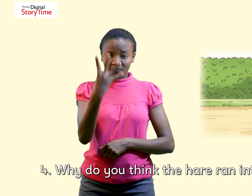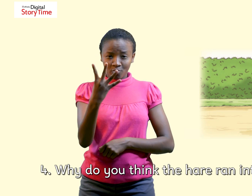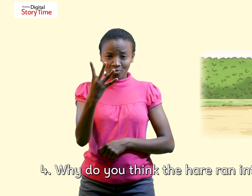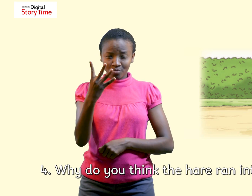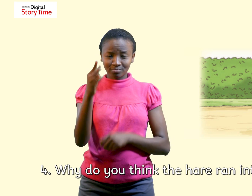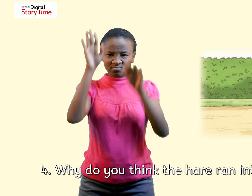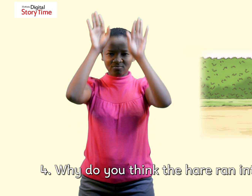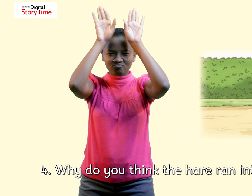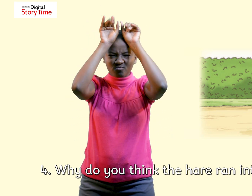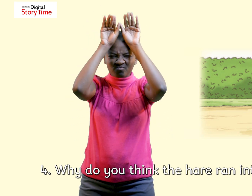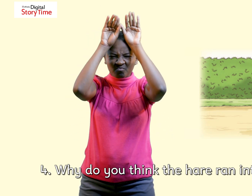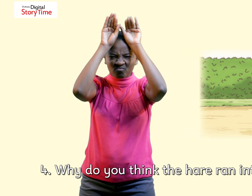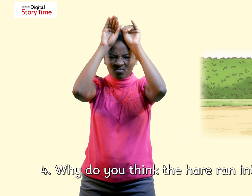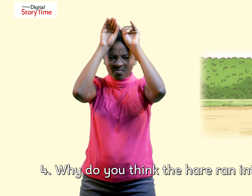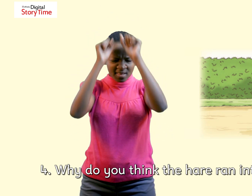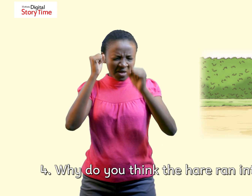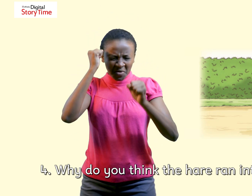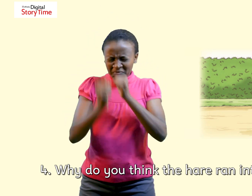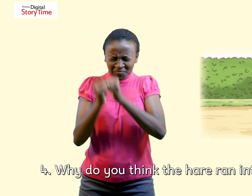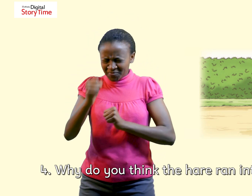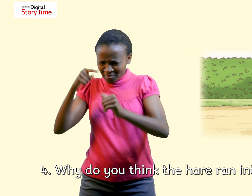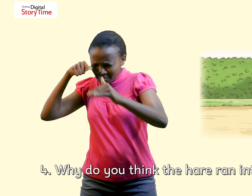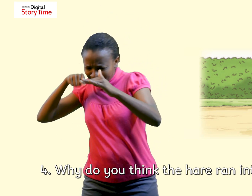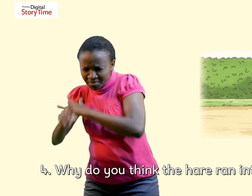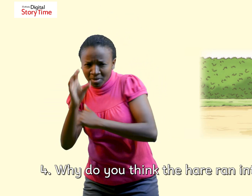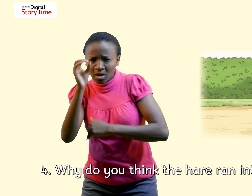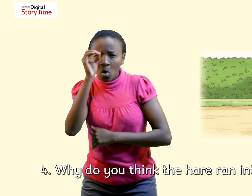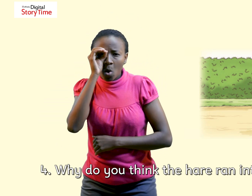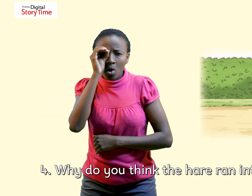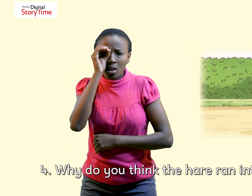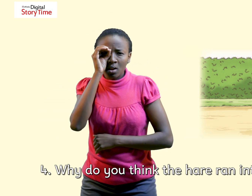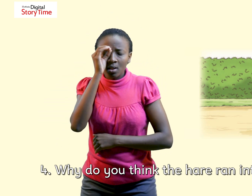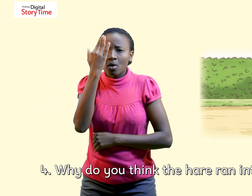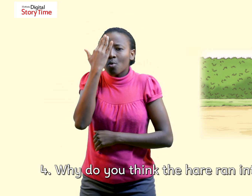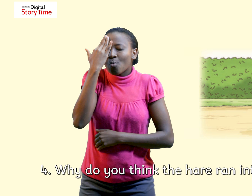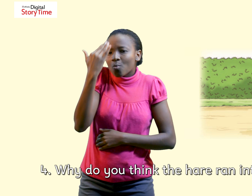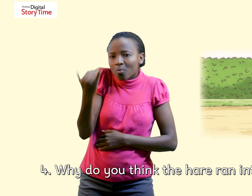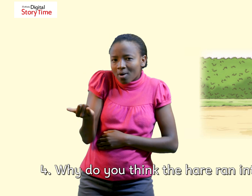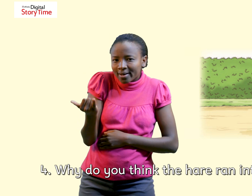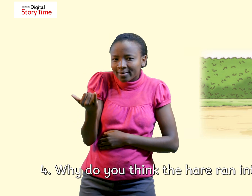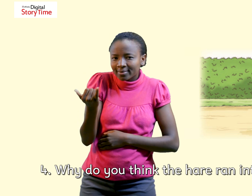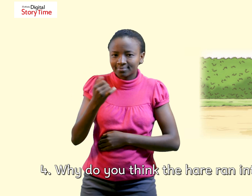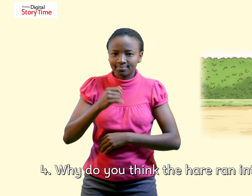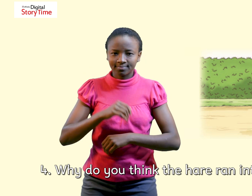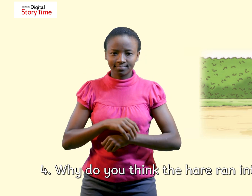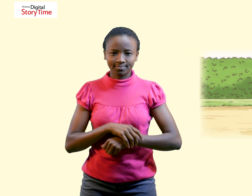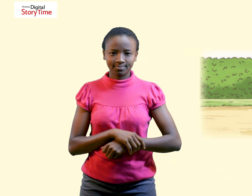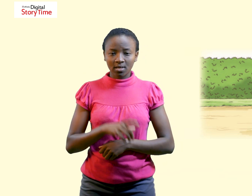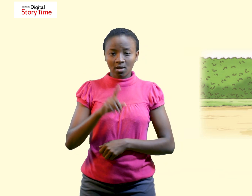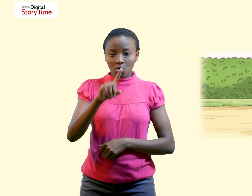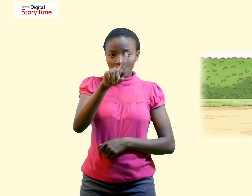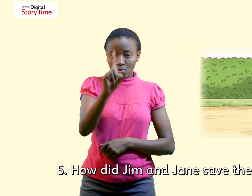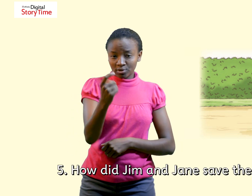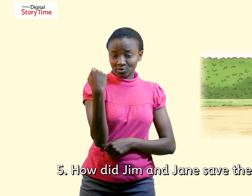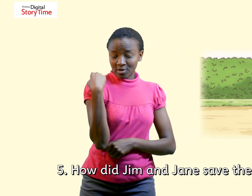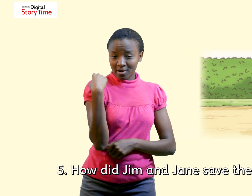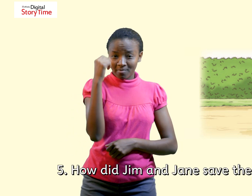Number 4. Why do you think the hare ran into a hole? Number